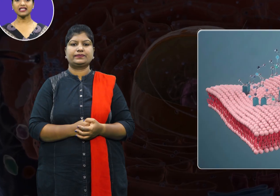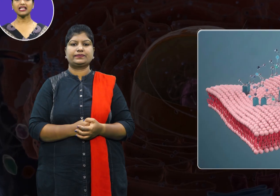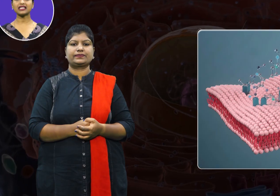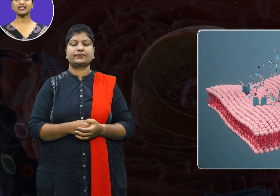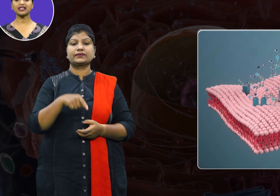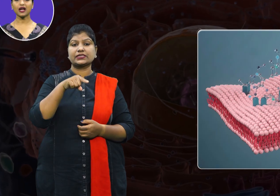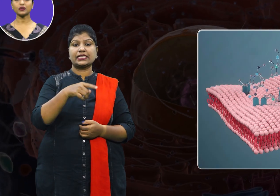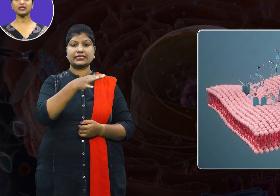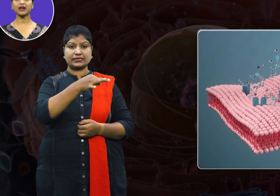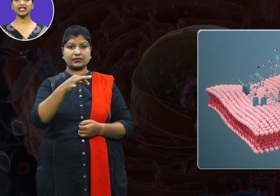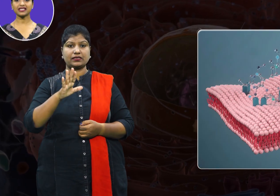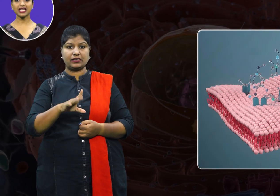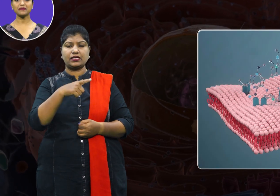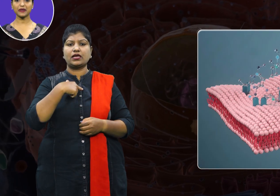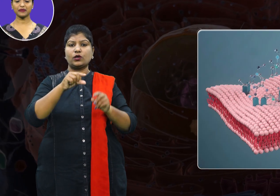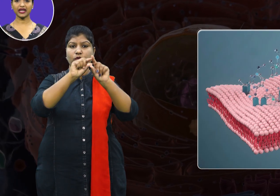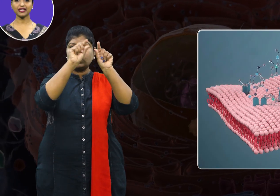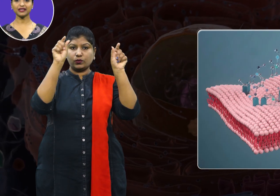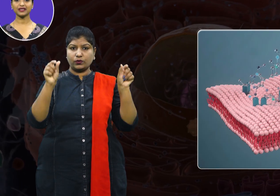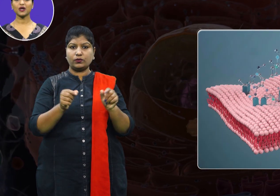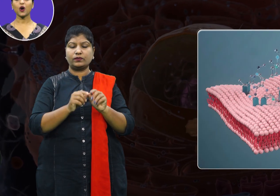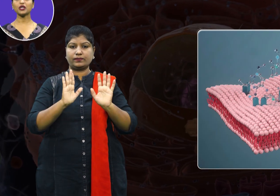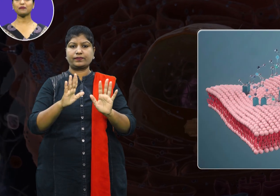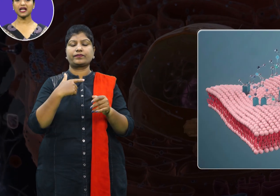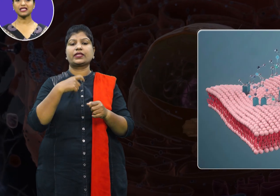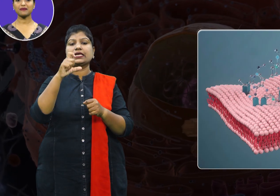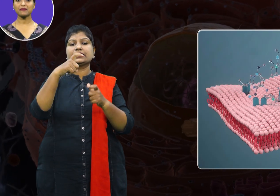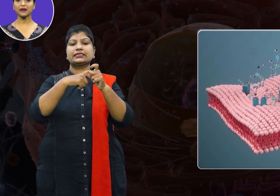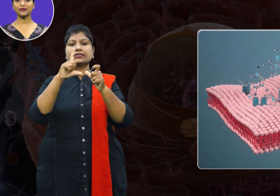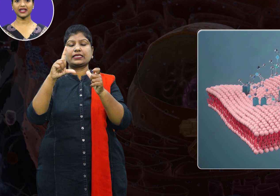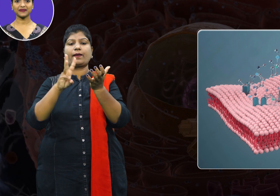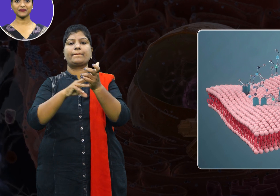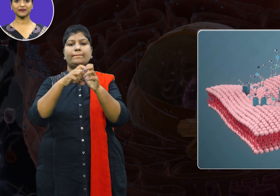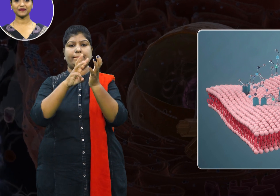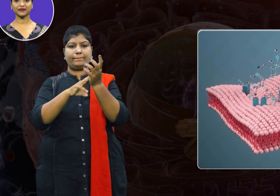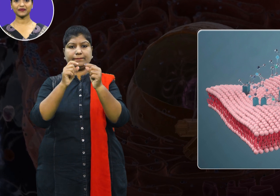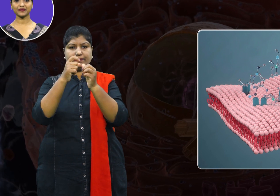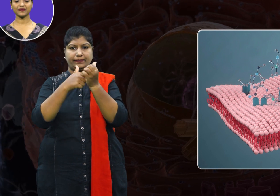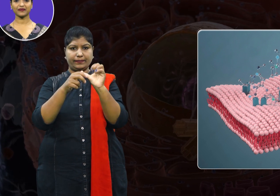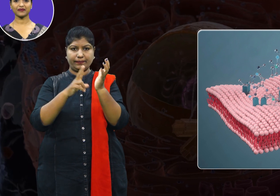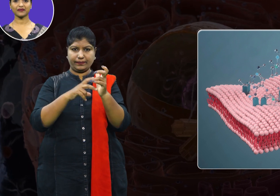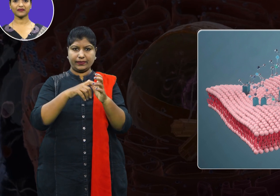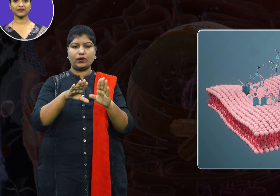A cell is surrounded by a cell membrane or plasma membrane.